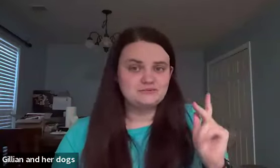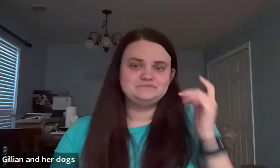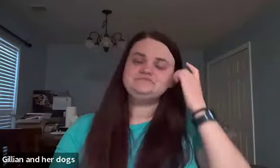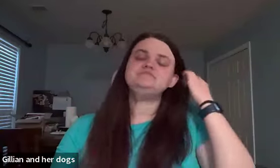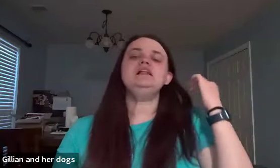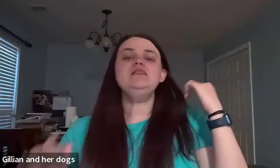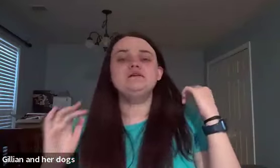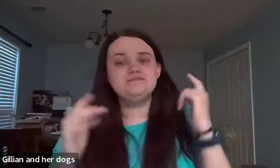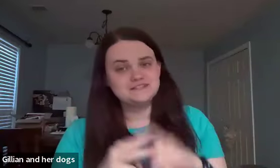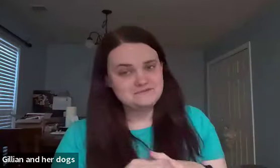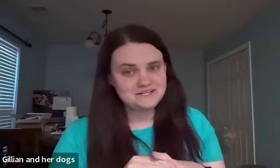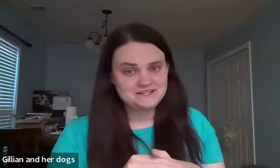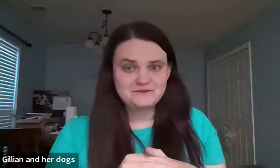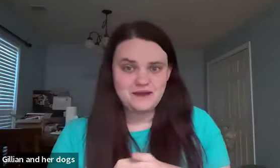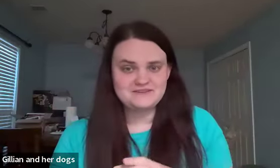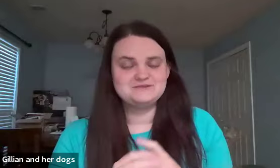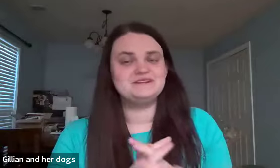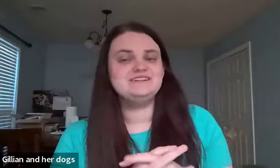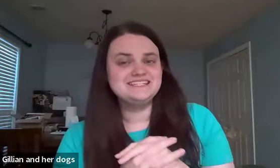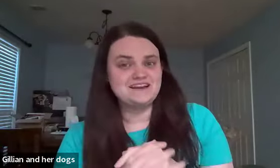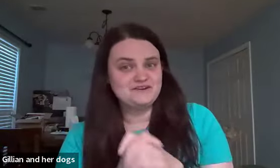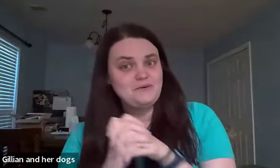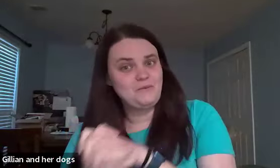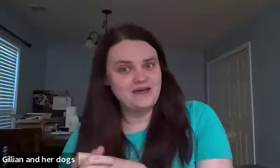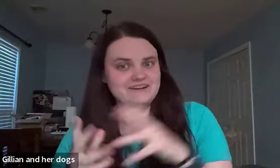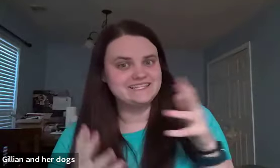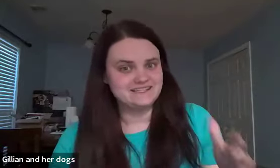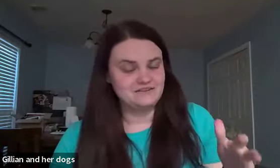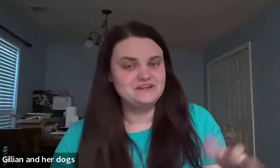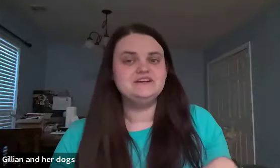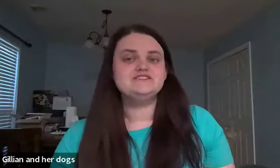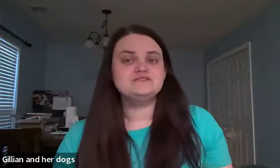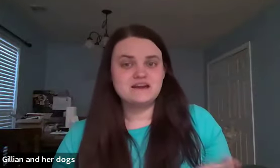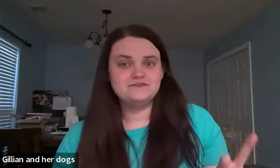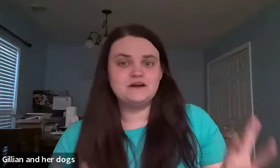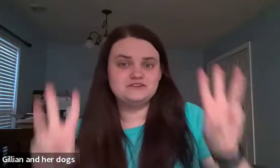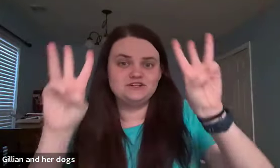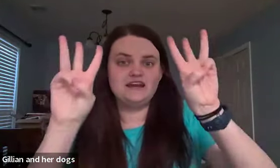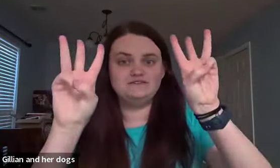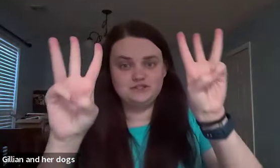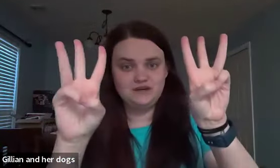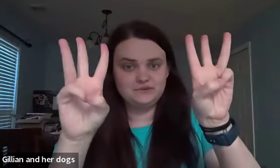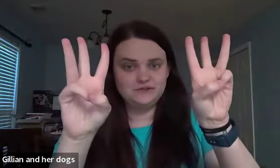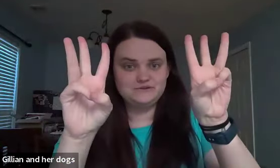So the first time we're going to do for weather is we're going to do the sign for weather itself. So the sign for weather is you're going to have two